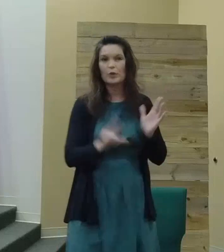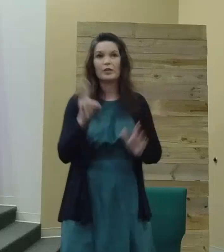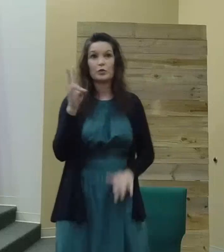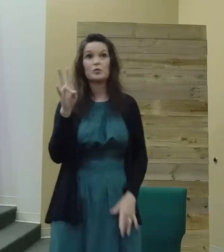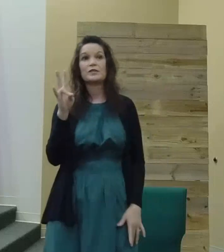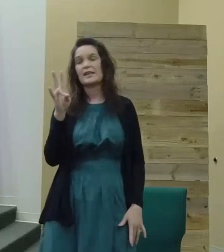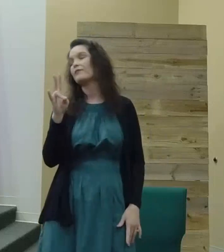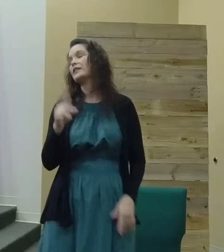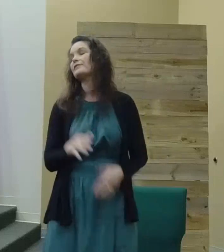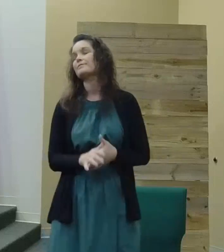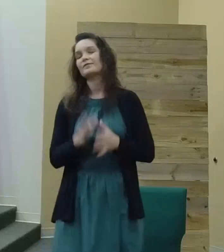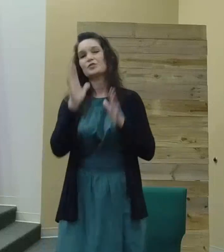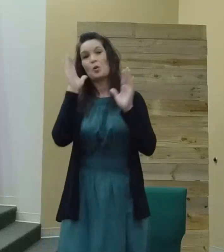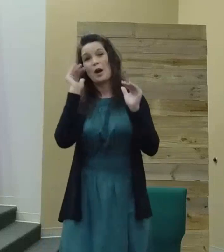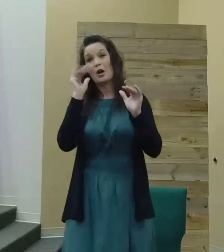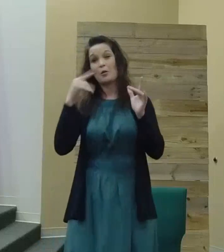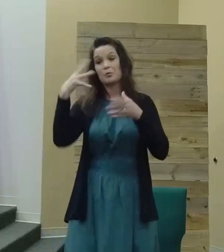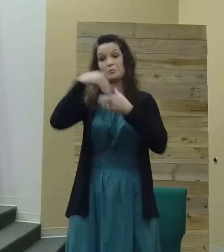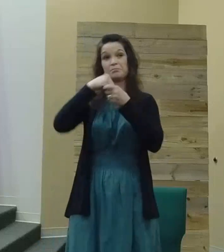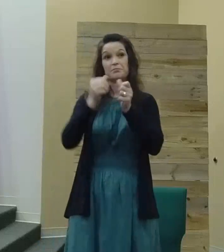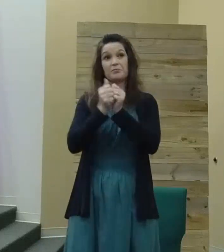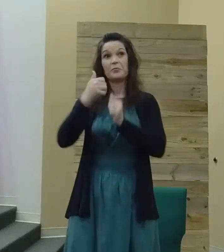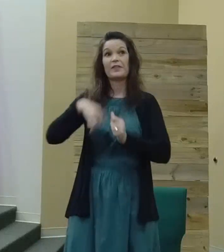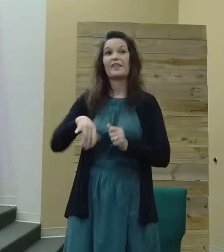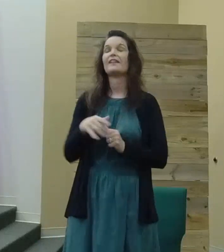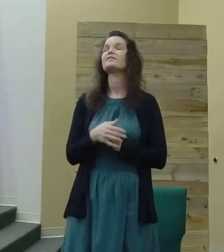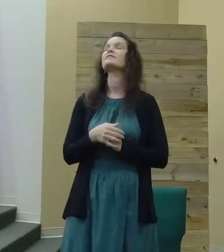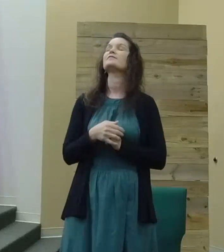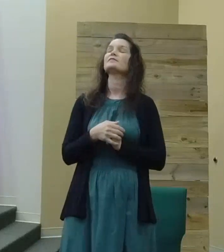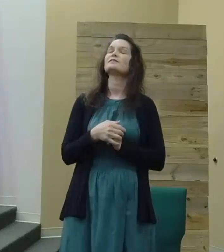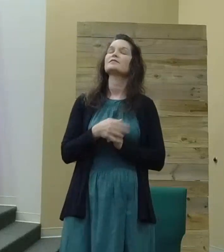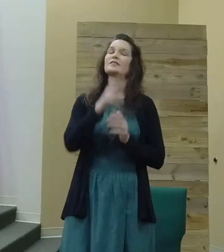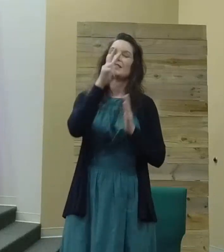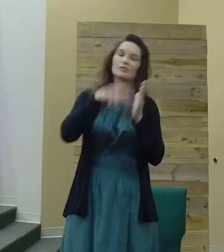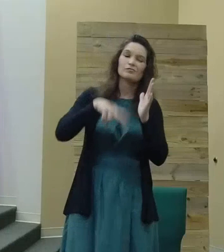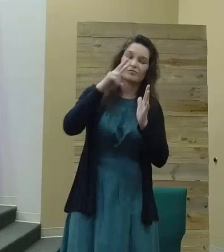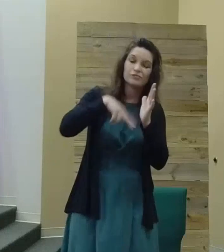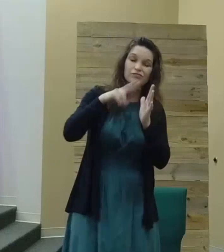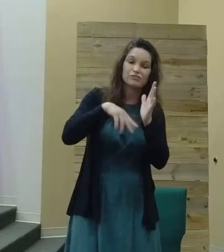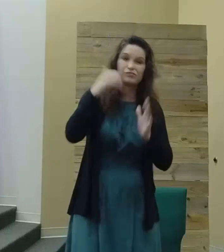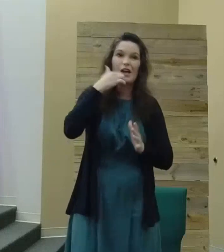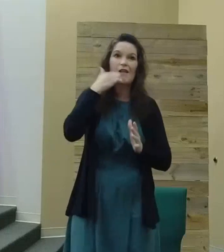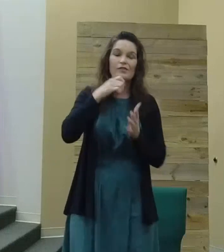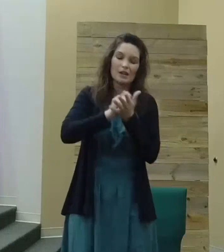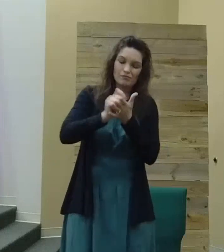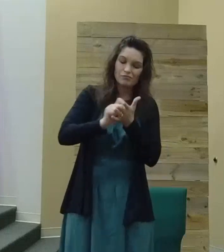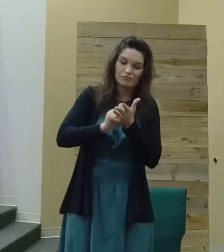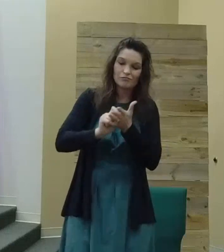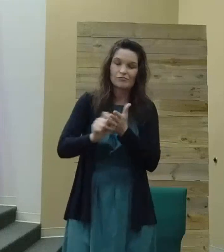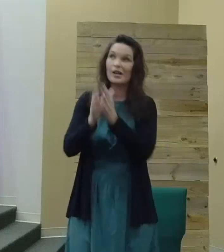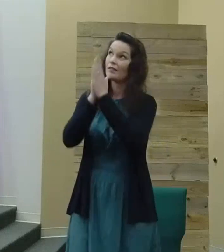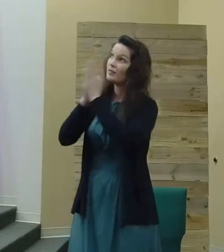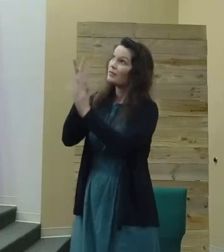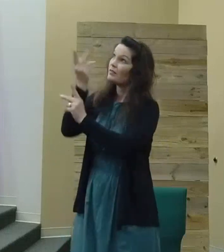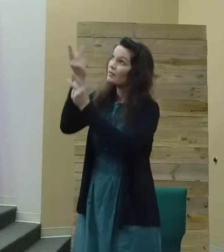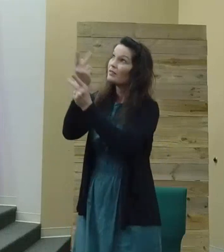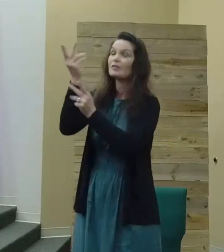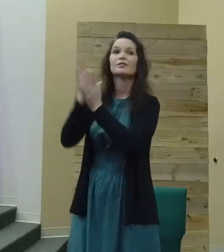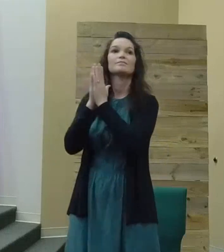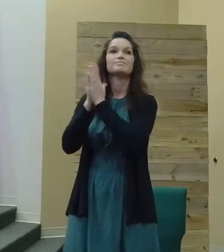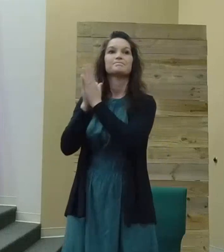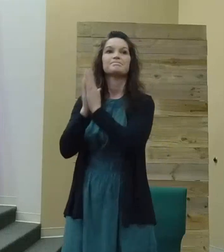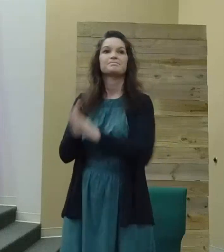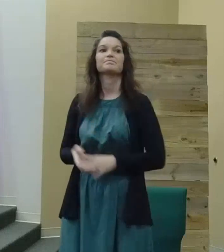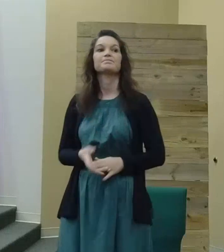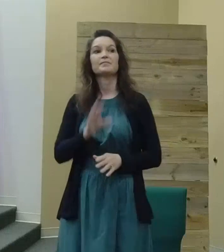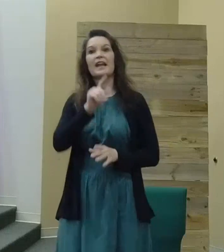through 7 this week. And so I hope that you're still participating in that, reading scripture every day, journaling, and spending time in prayer.